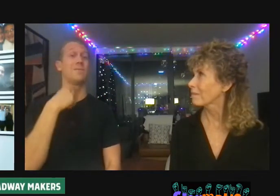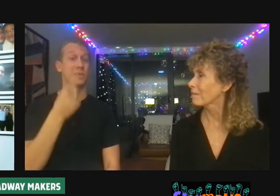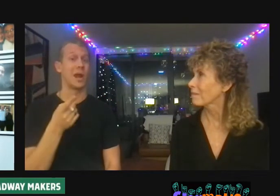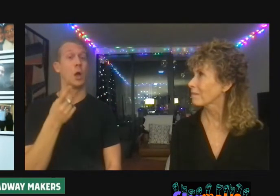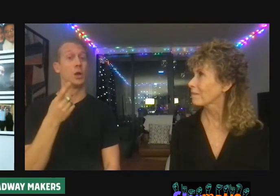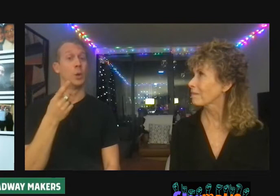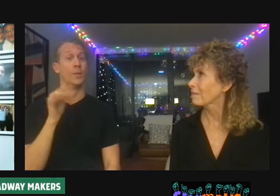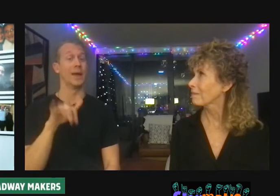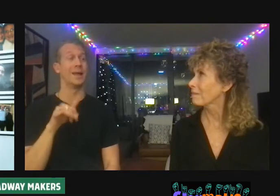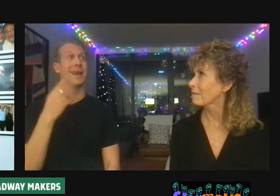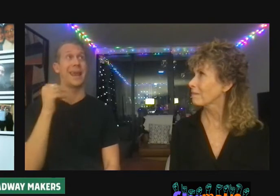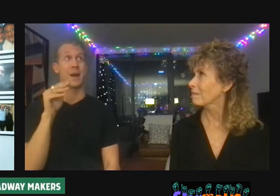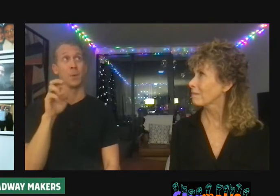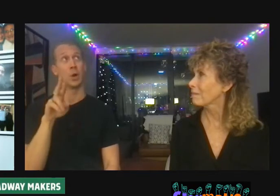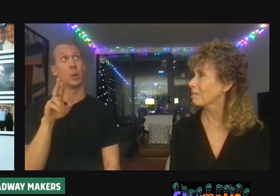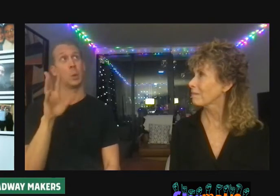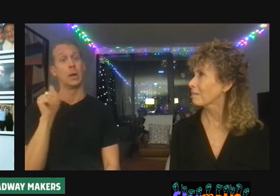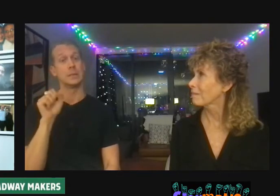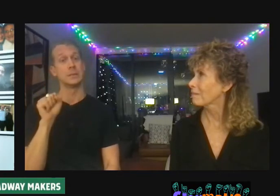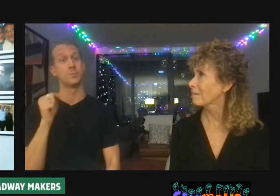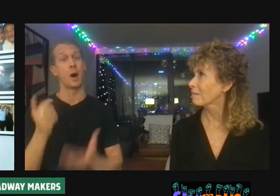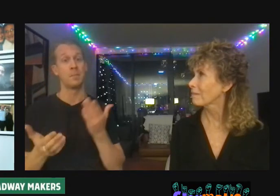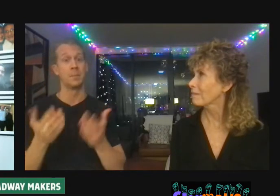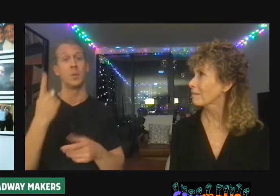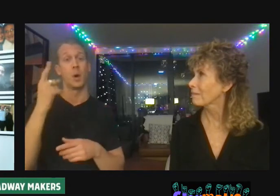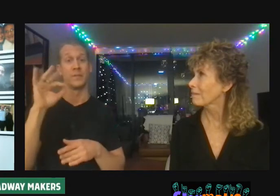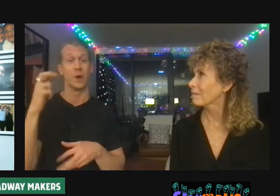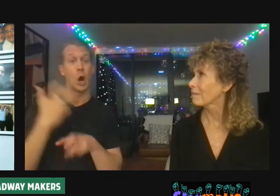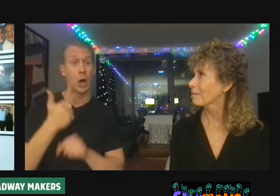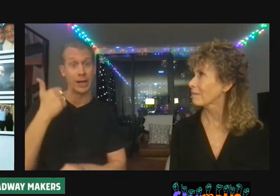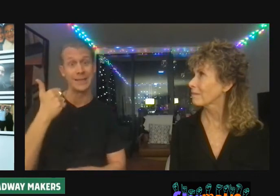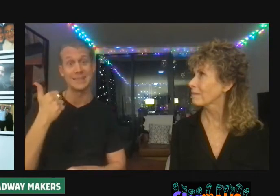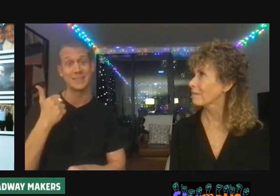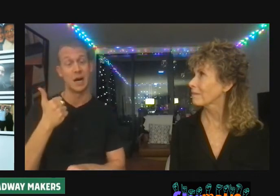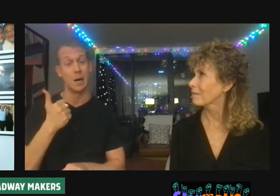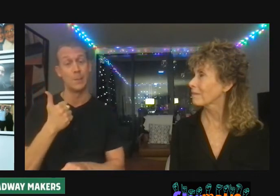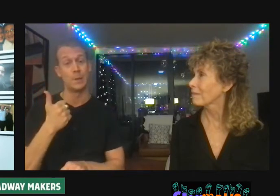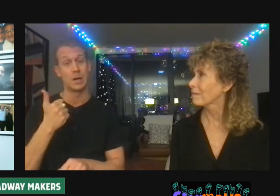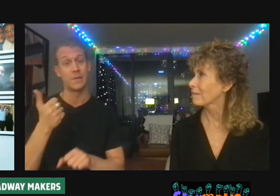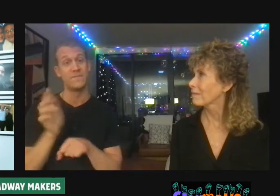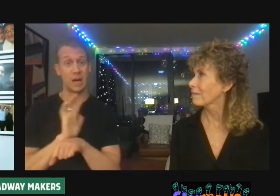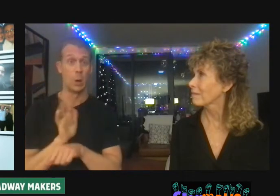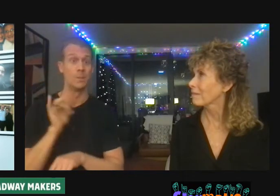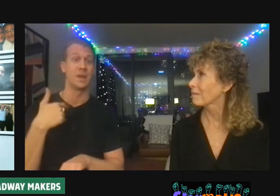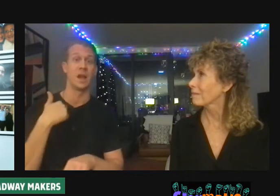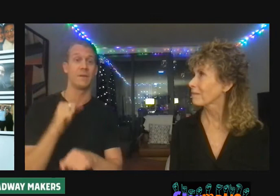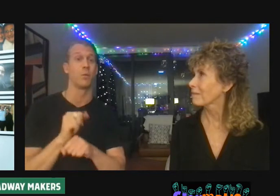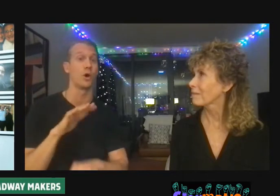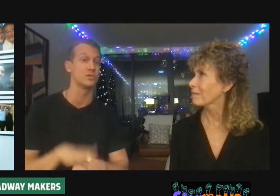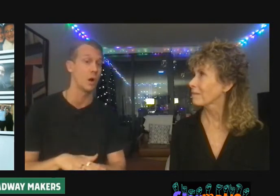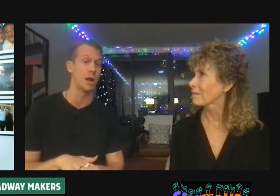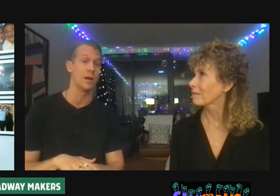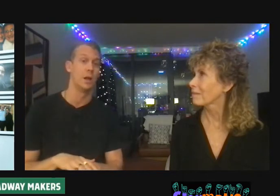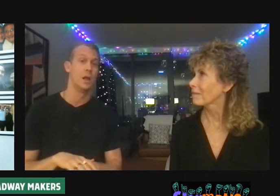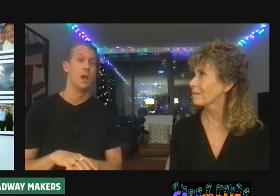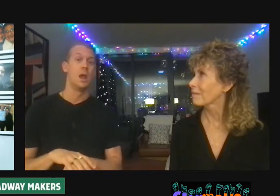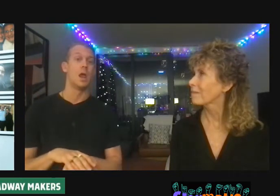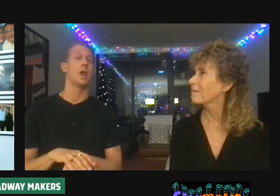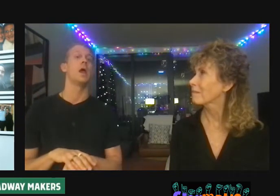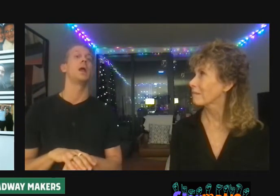But I have to tell you that Hemert were probably one of the hardest films that I've worked